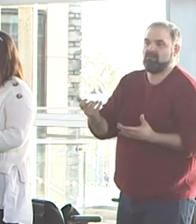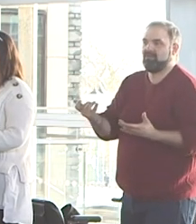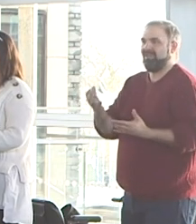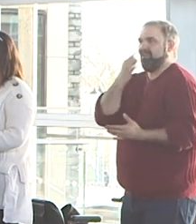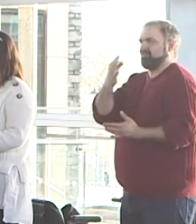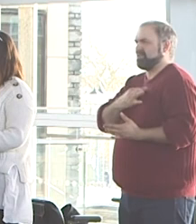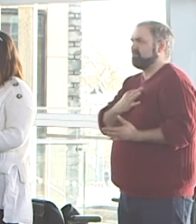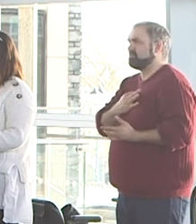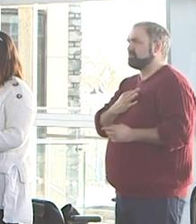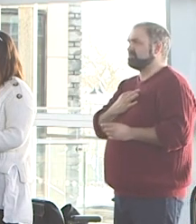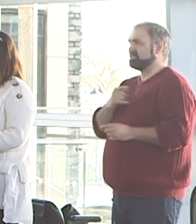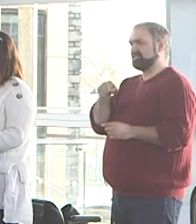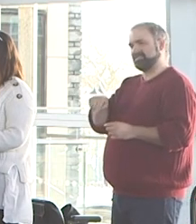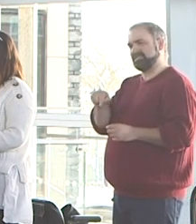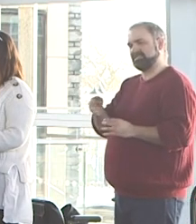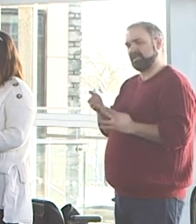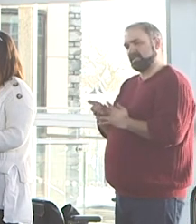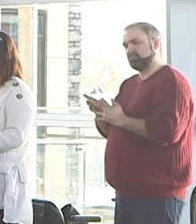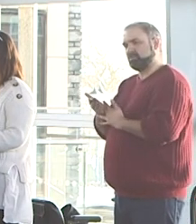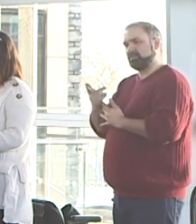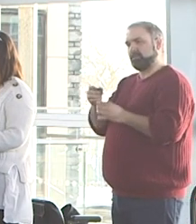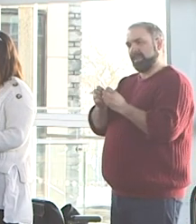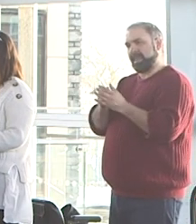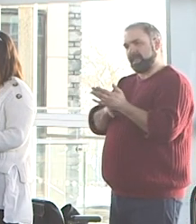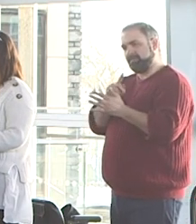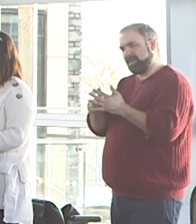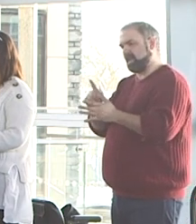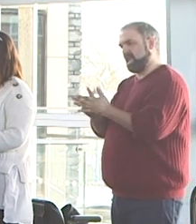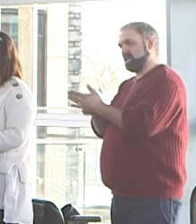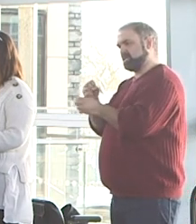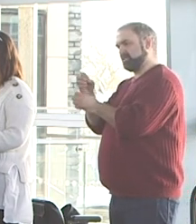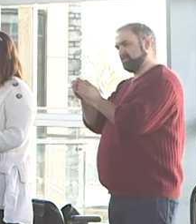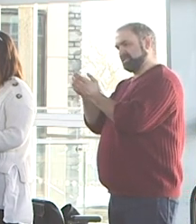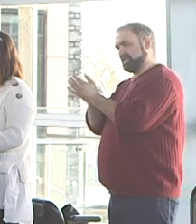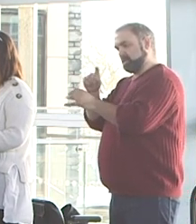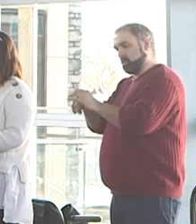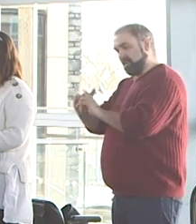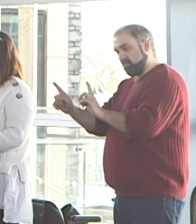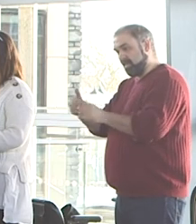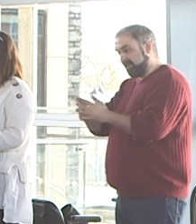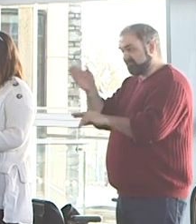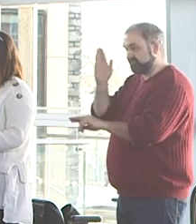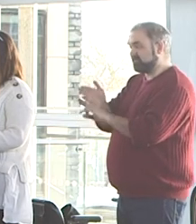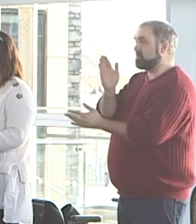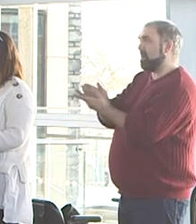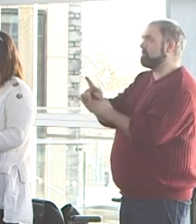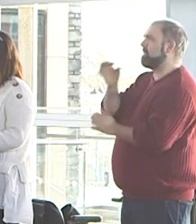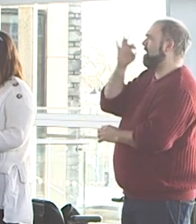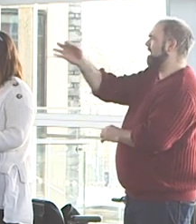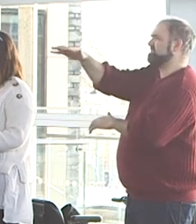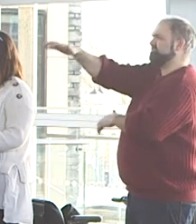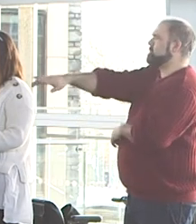is this accessible to the BME LGBT people? And then if the answer is yes, then ask the venue why there is